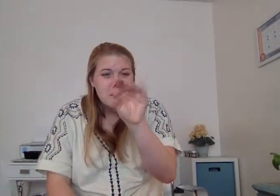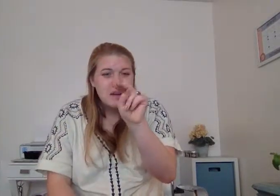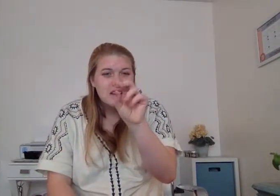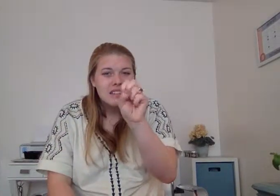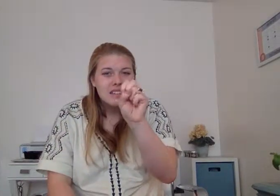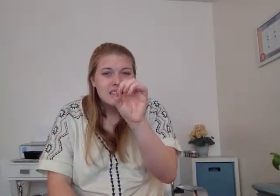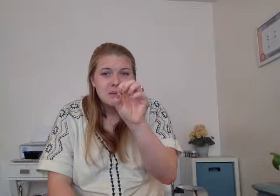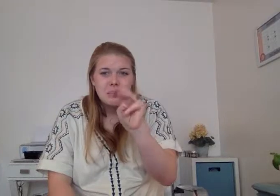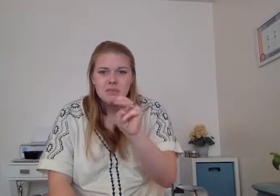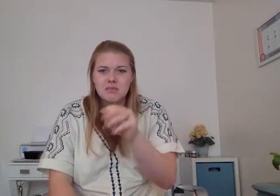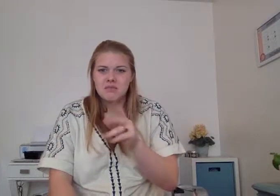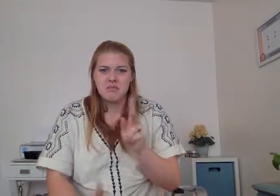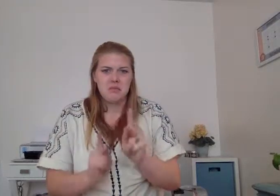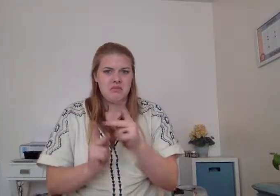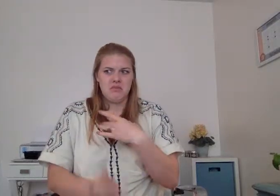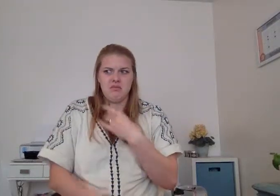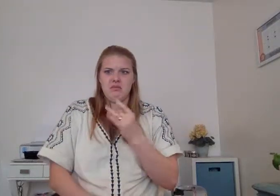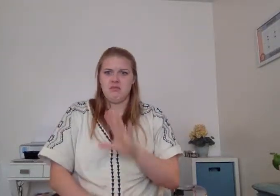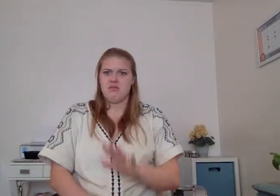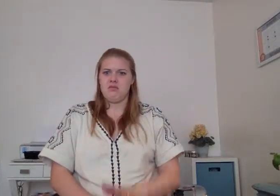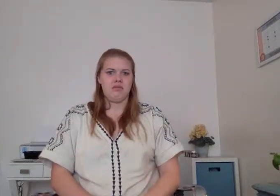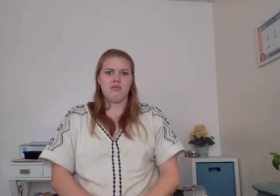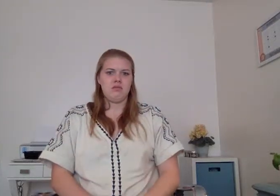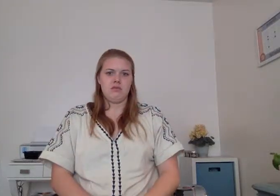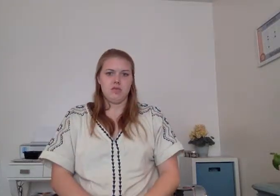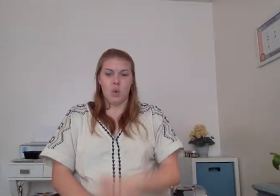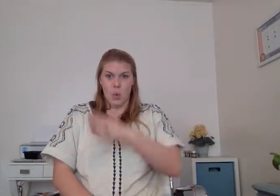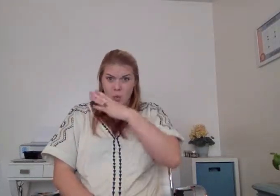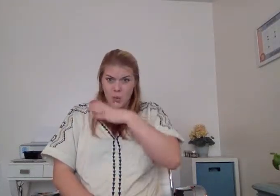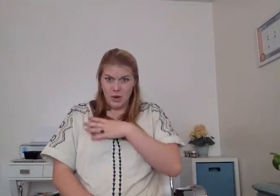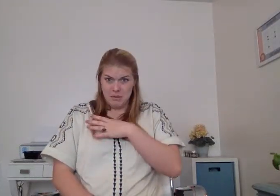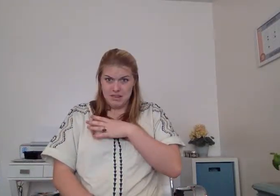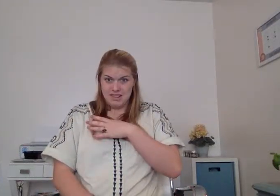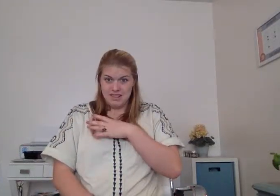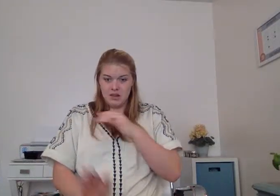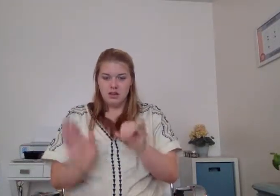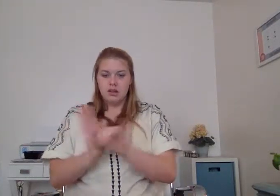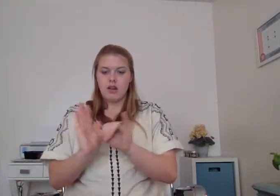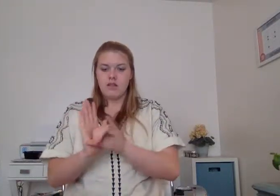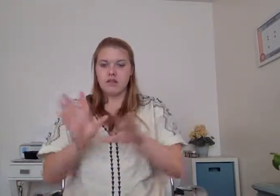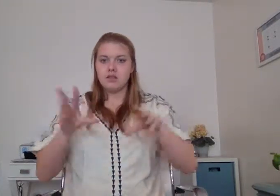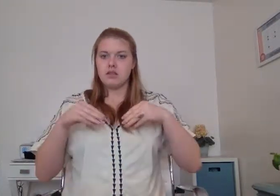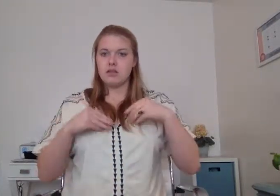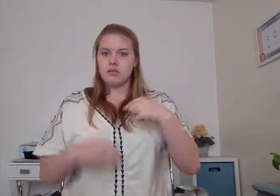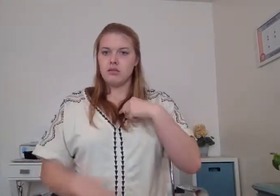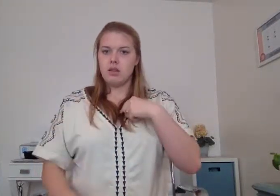Women are choosing not to identify as feminist.